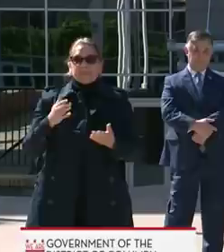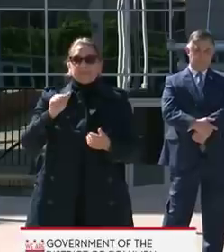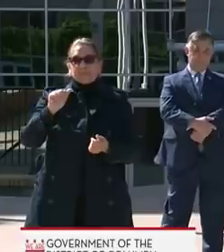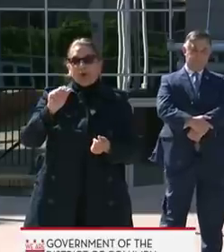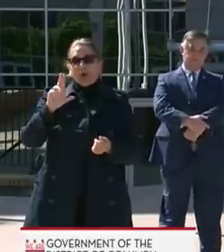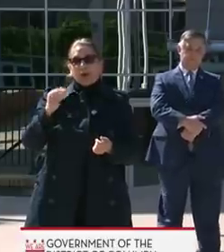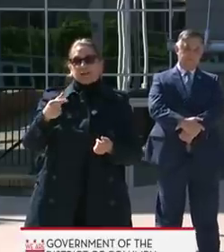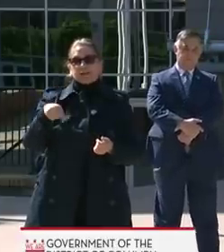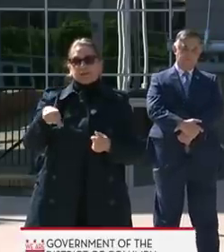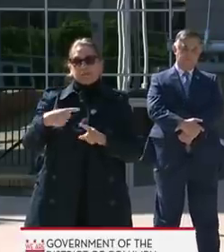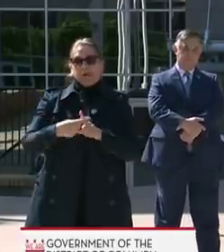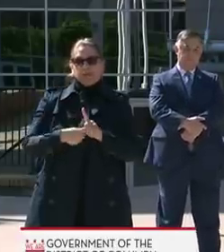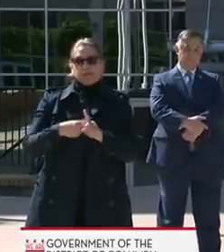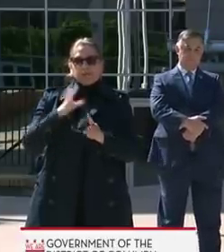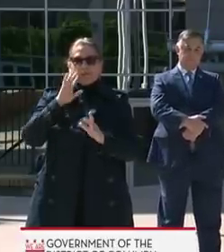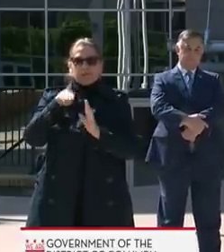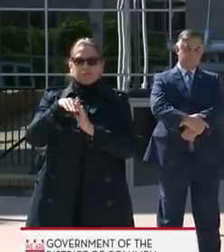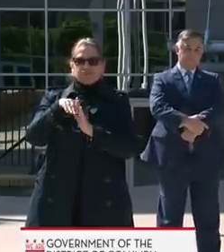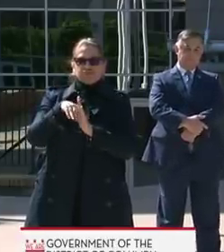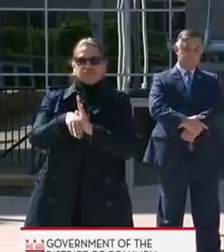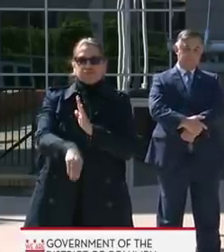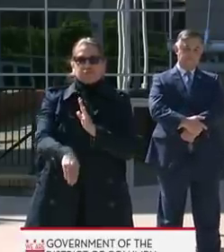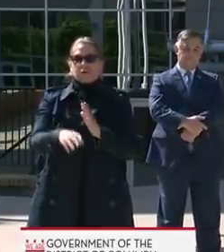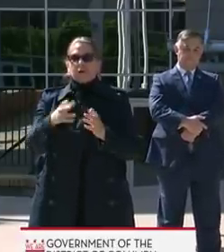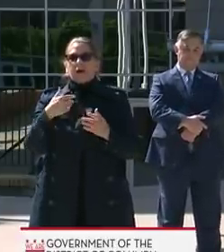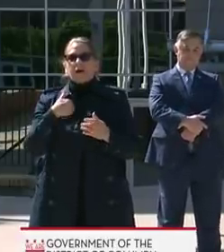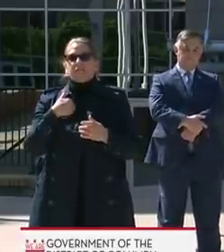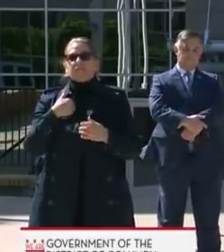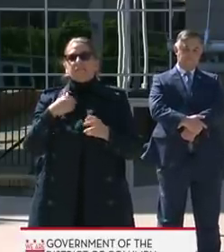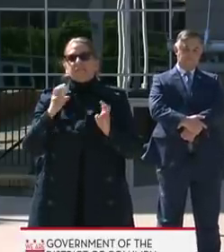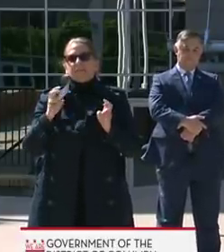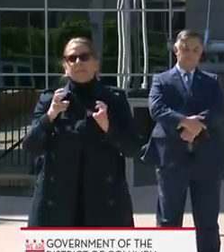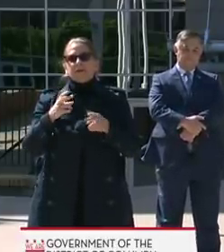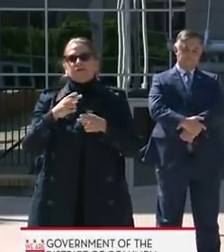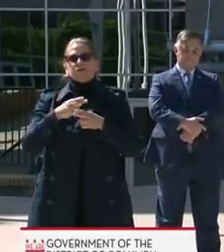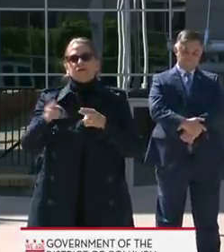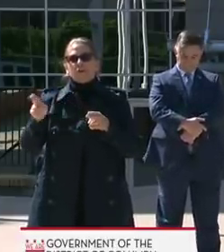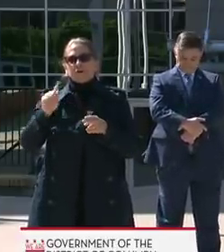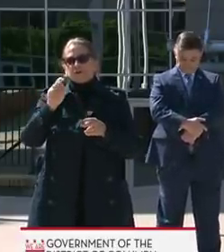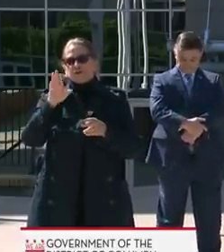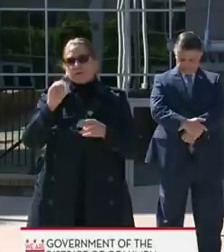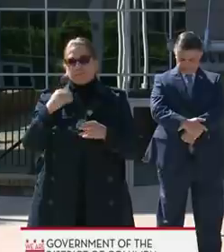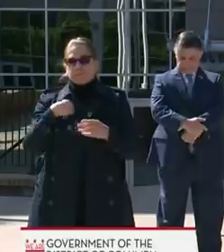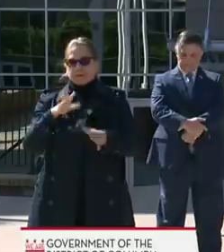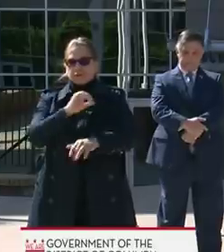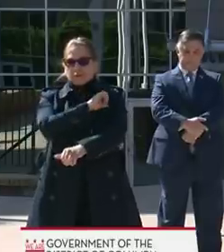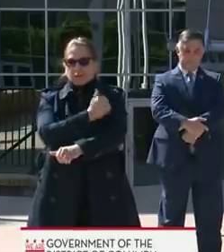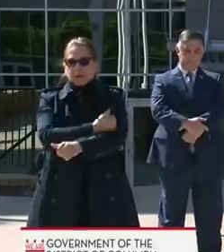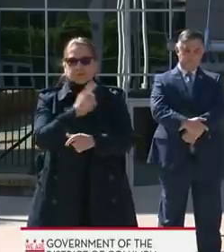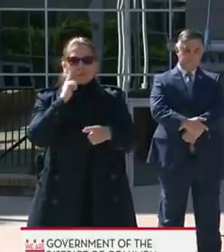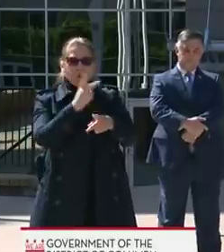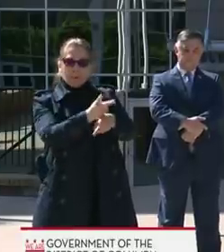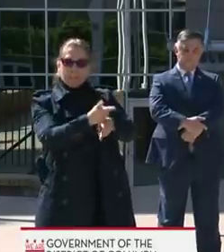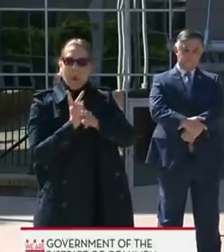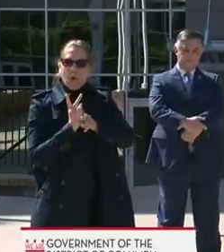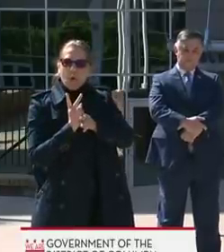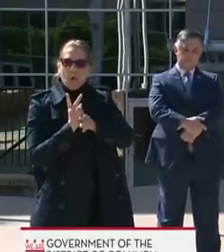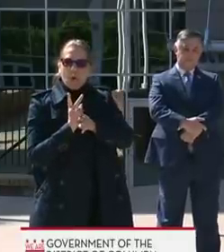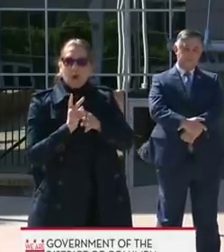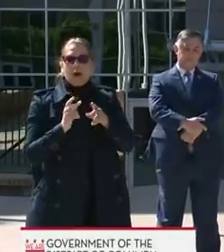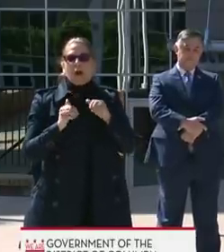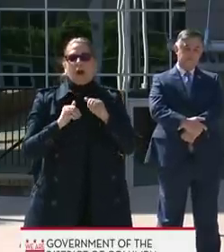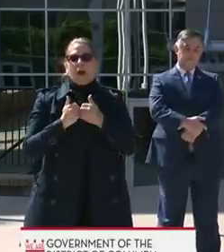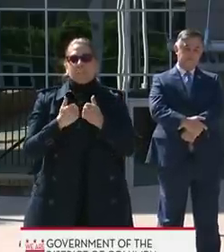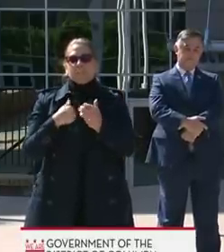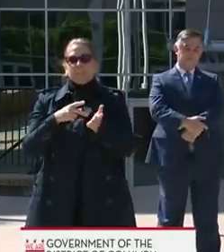short-term borrowing, much of which would be repaid before the end of the fiscal year, and the rest would be, I think, about 1 year.